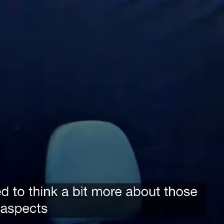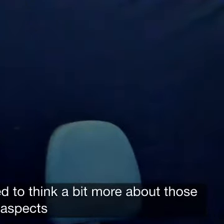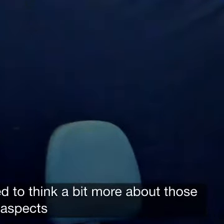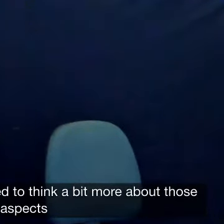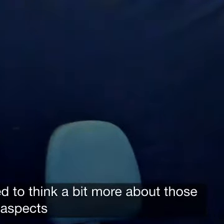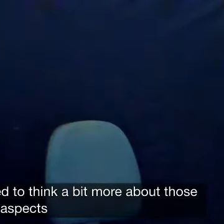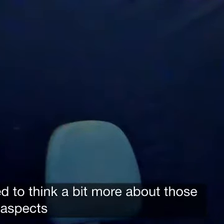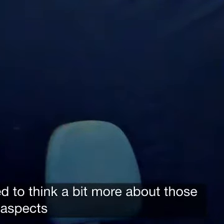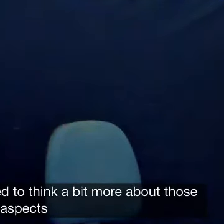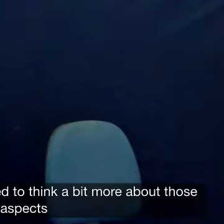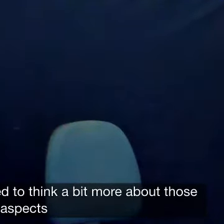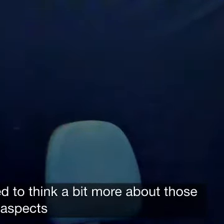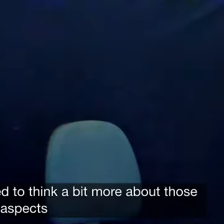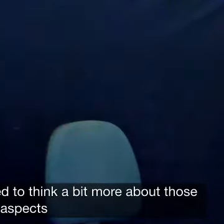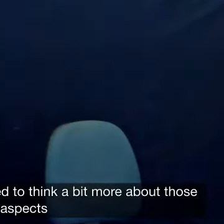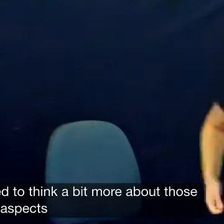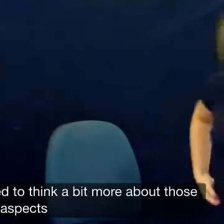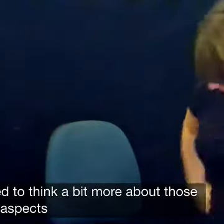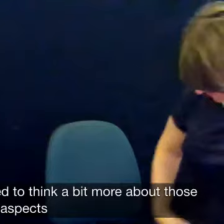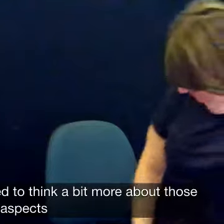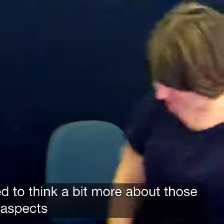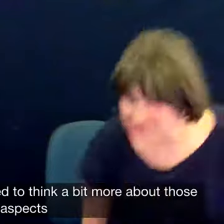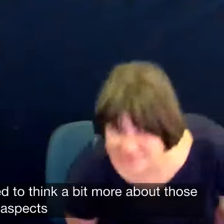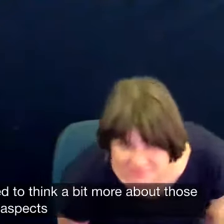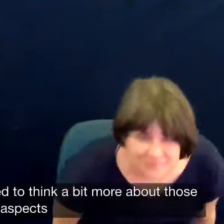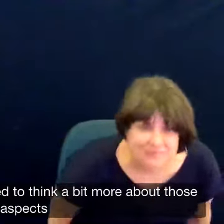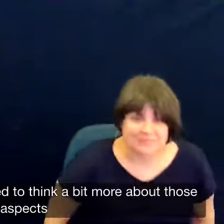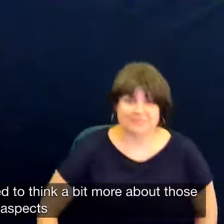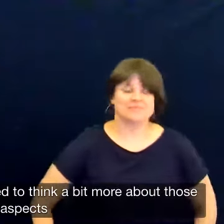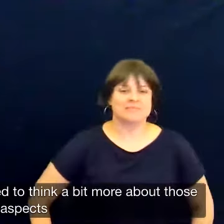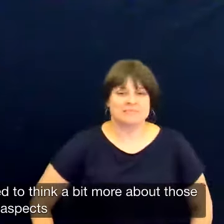Just doing an interpreter swap. Thank you, Sarah.